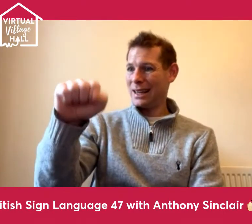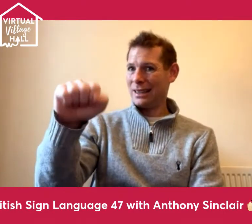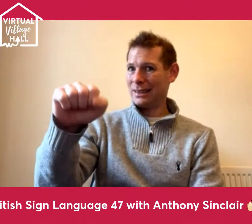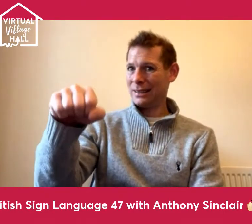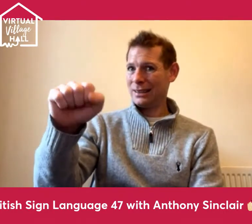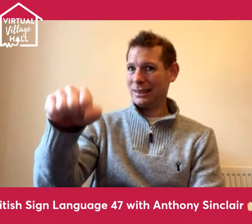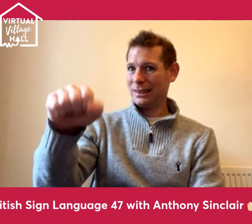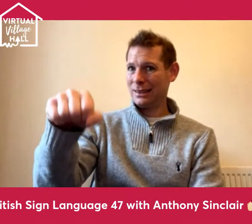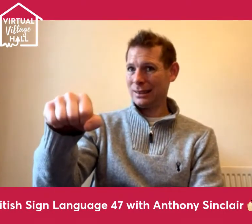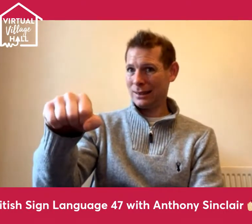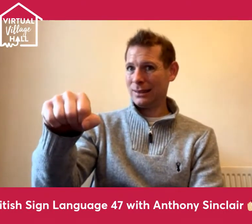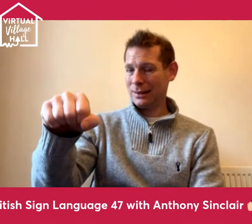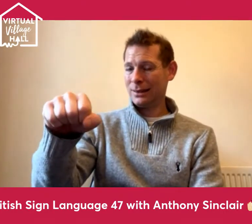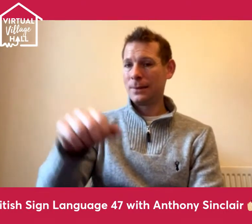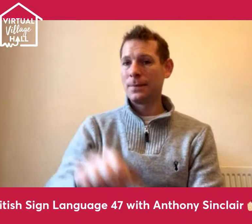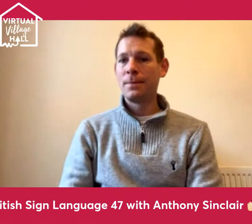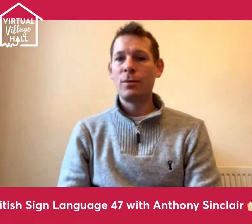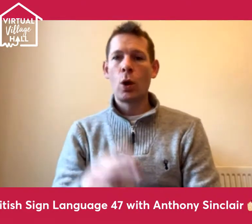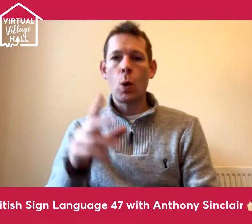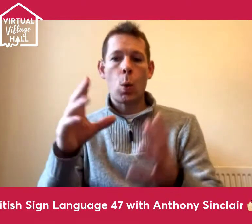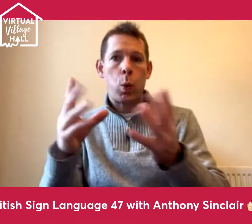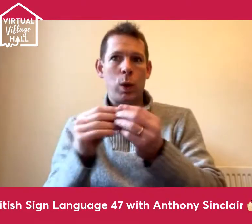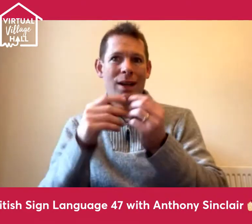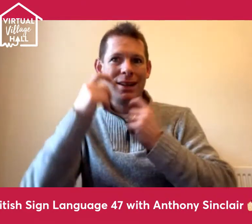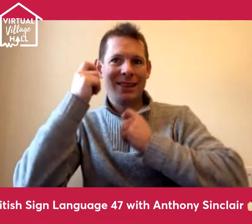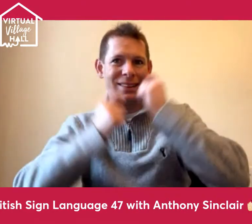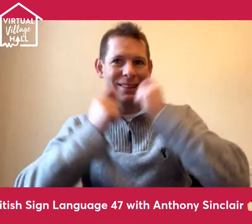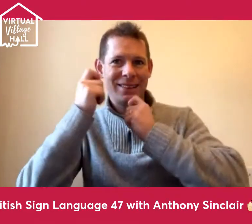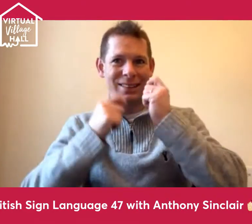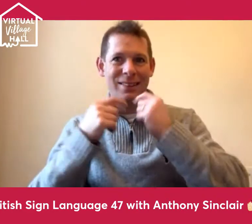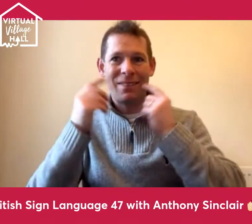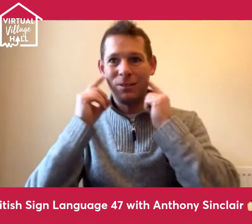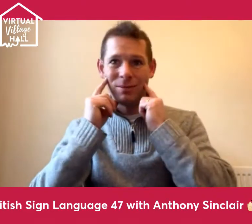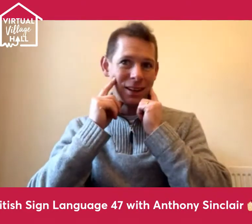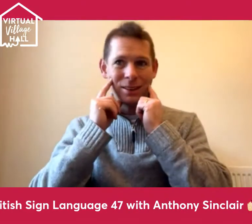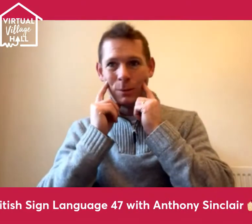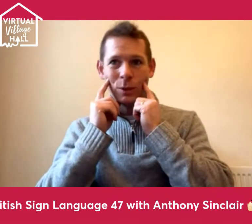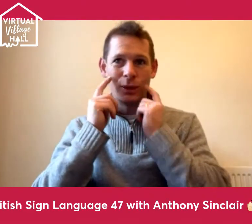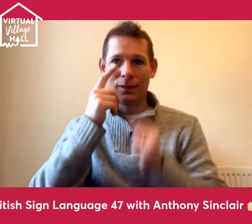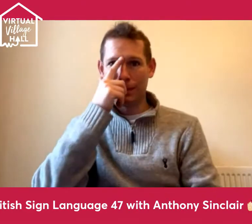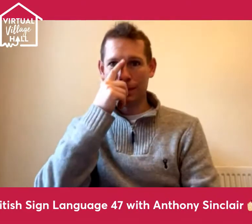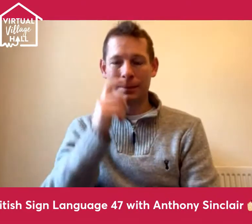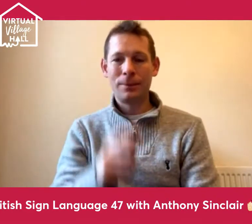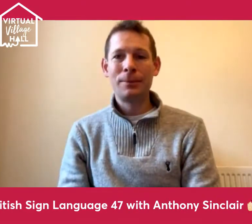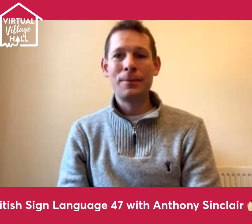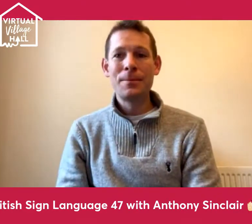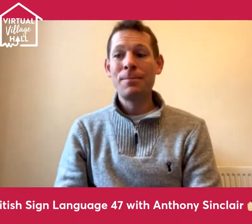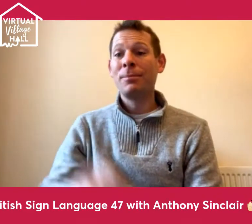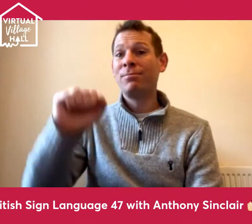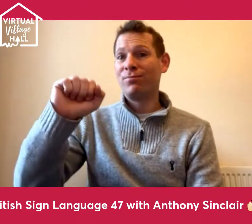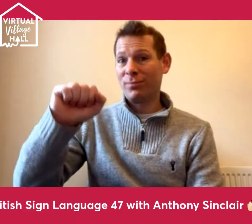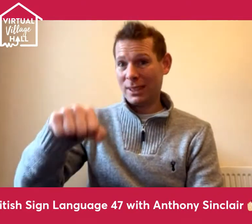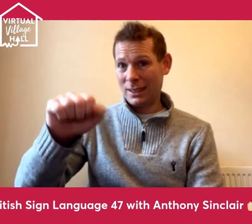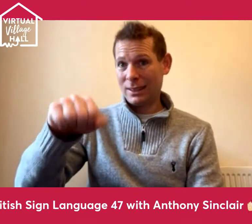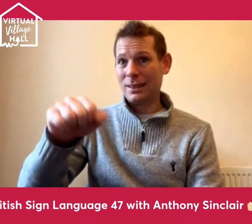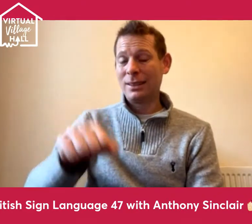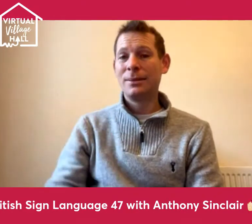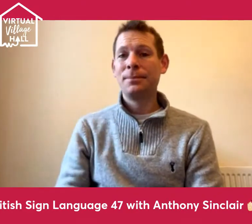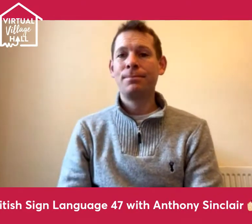So the sign is like this, that's the yes, but you've got to add in your affirmation, your facial expression, so it's a